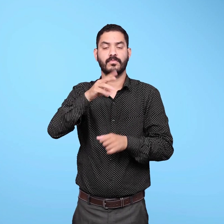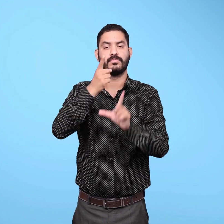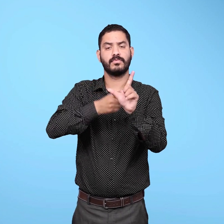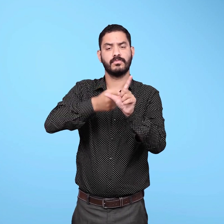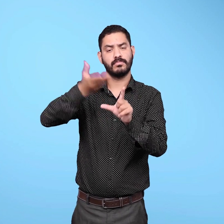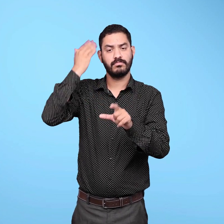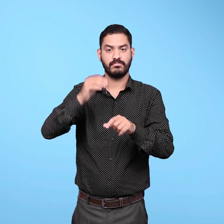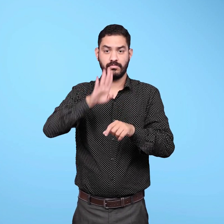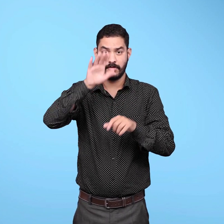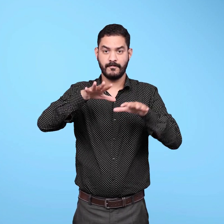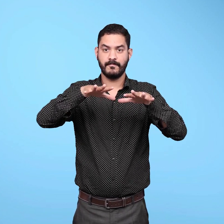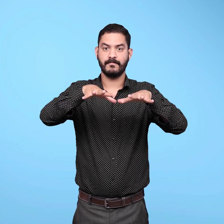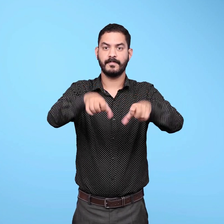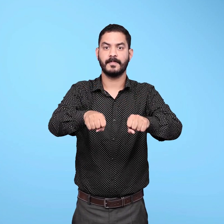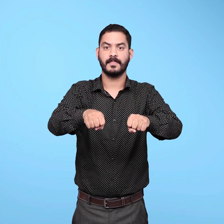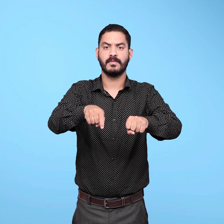it into a city of marble.